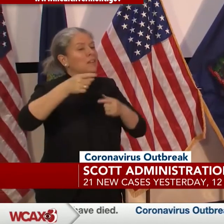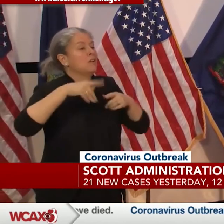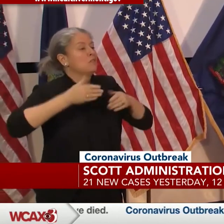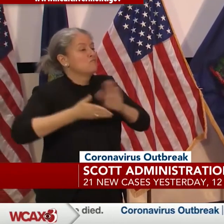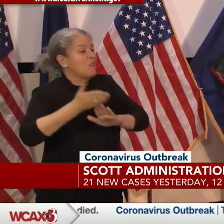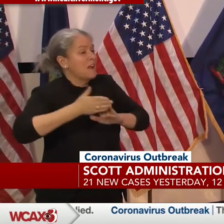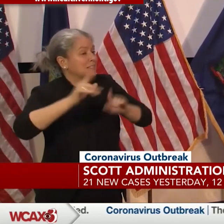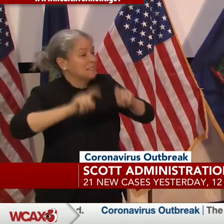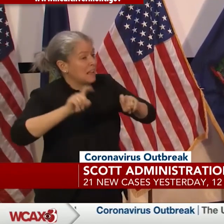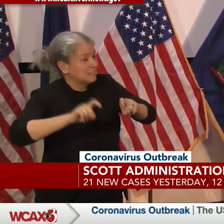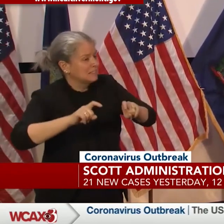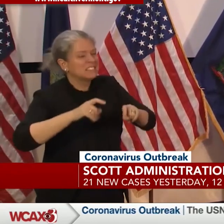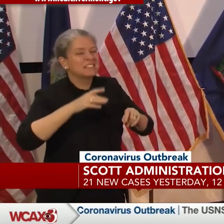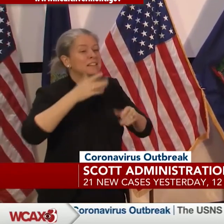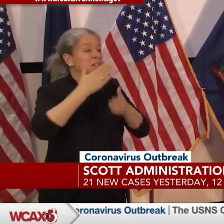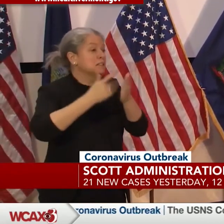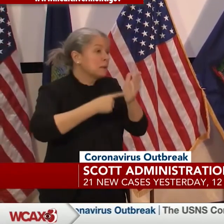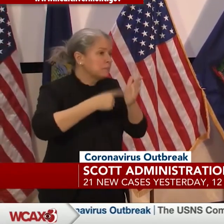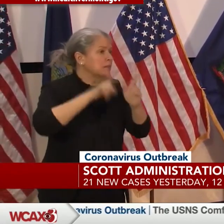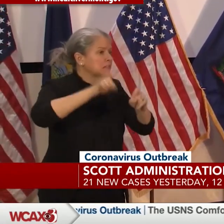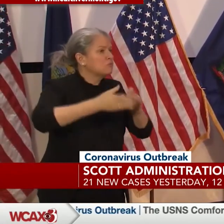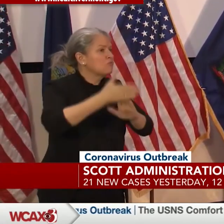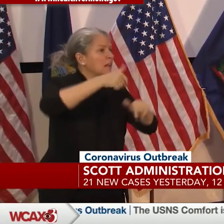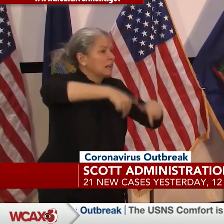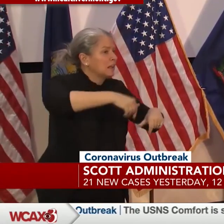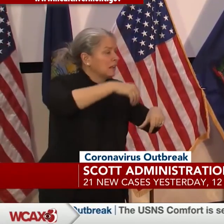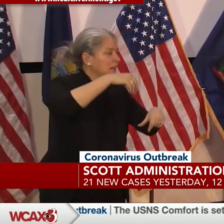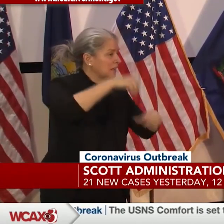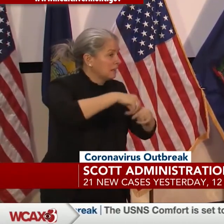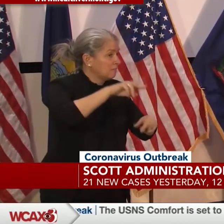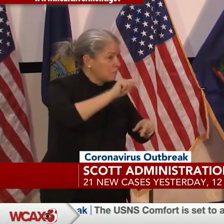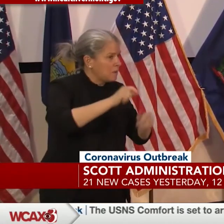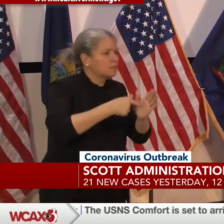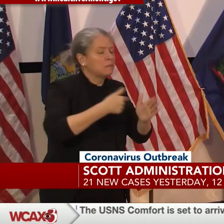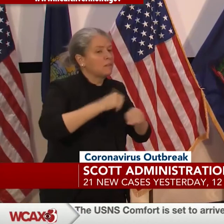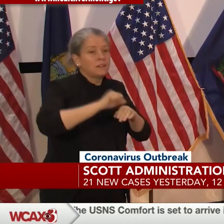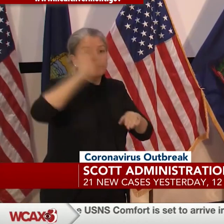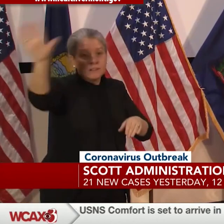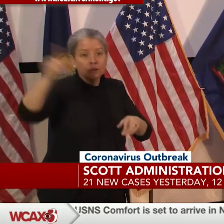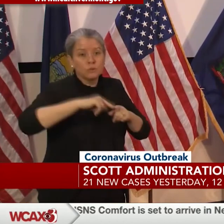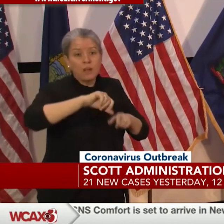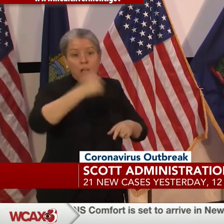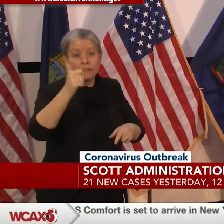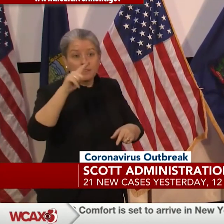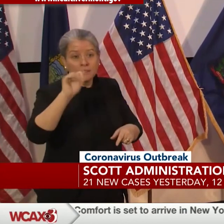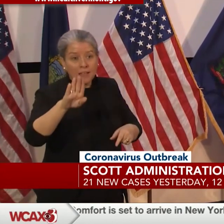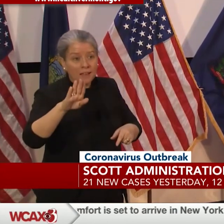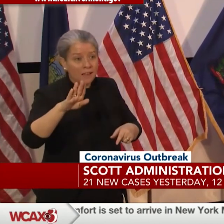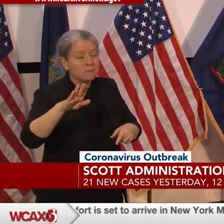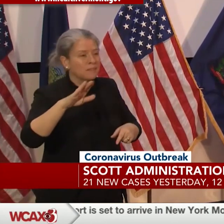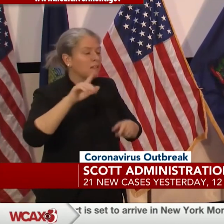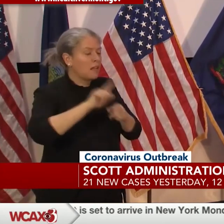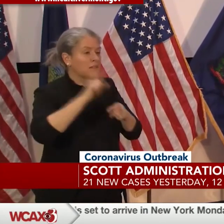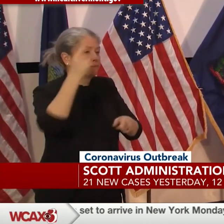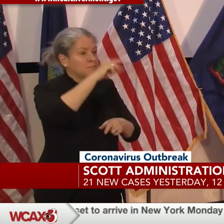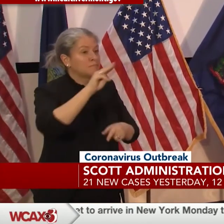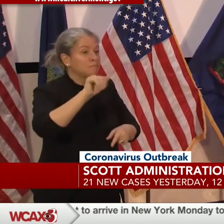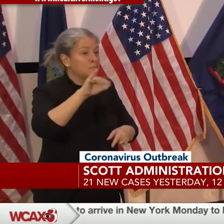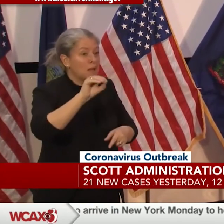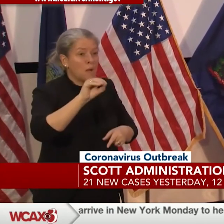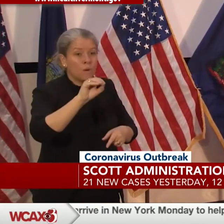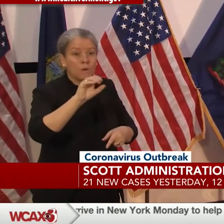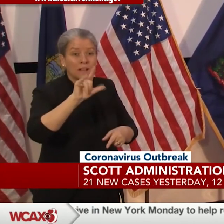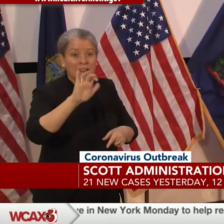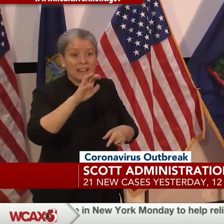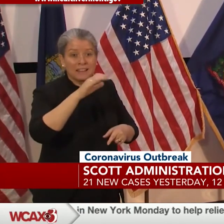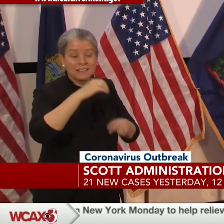it's done in-house in the state lab versus us sending it to an outside lab, let's say Mayo Clinic, it takes a